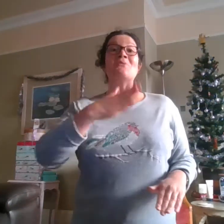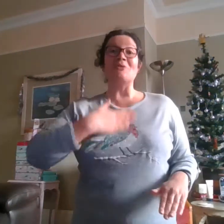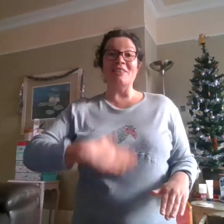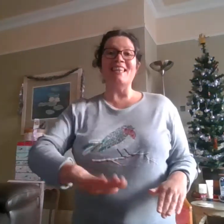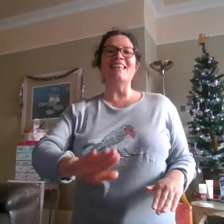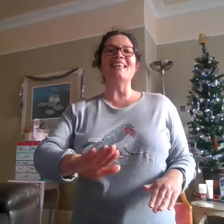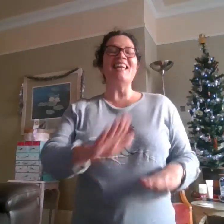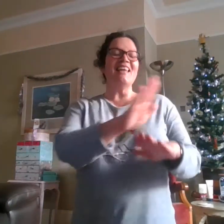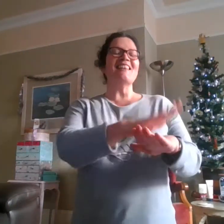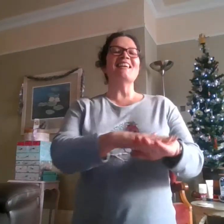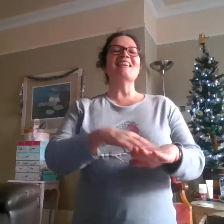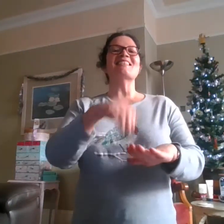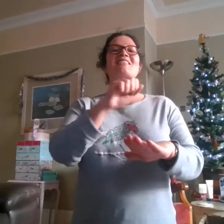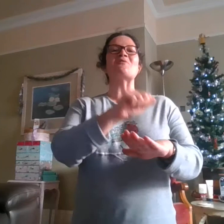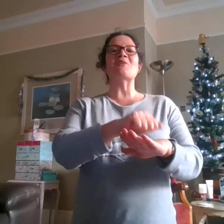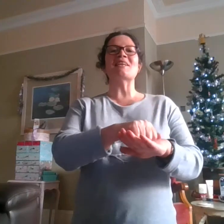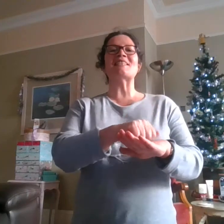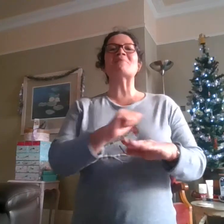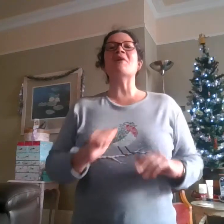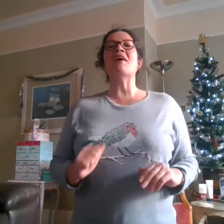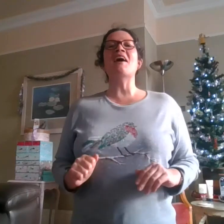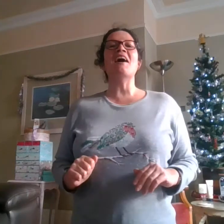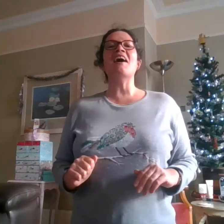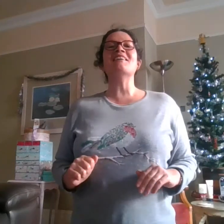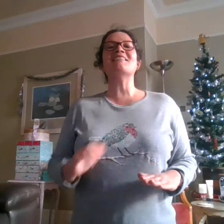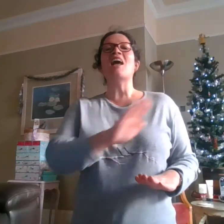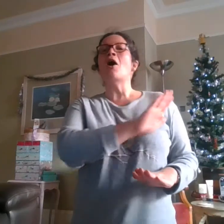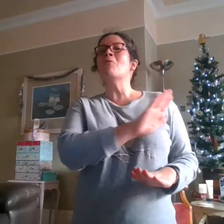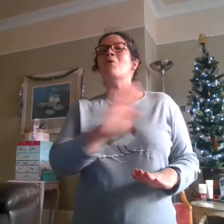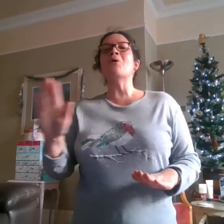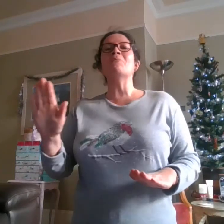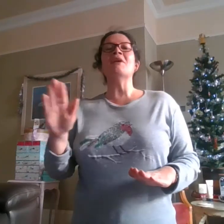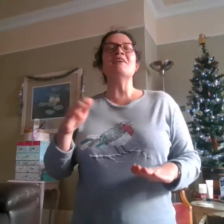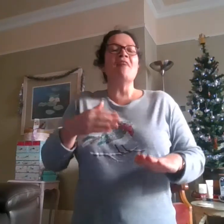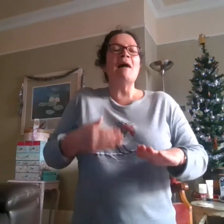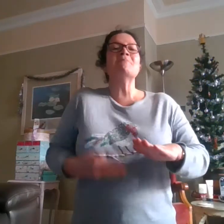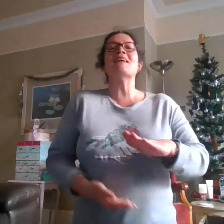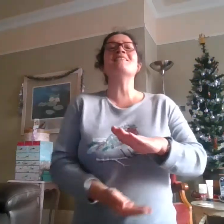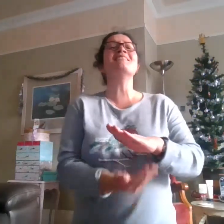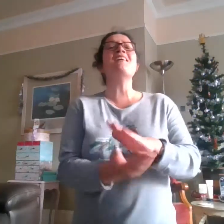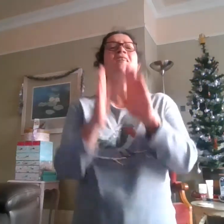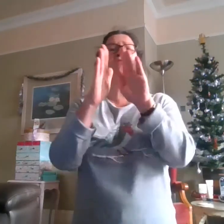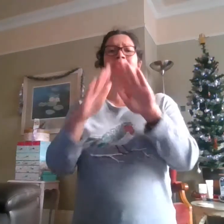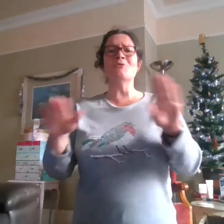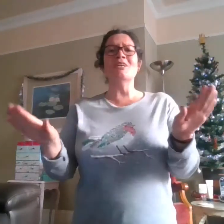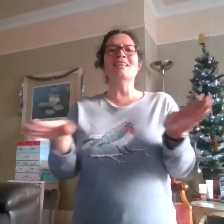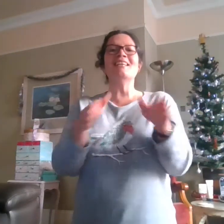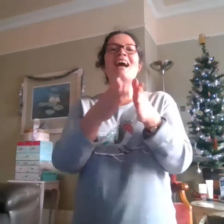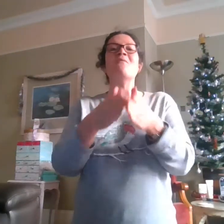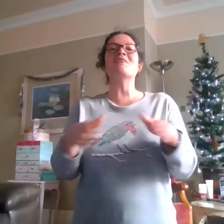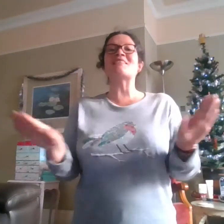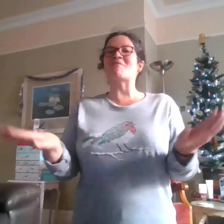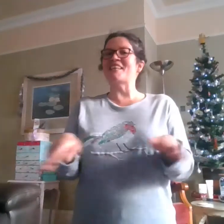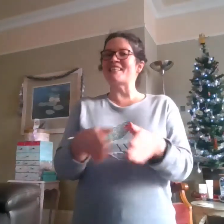will need this Christmas won't be wrapped under a tree. I want something to